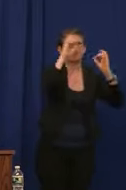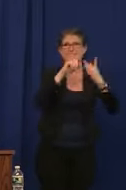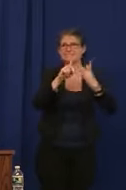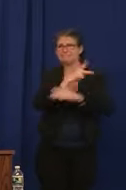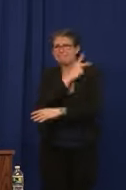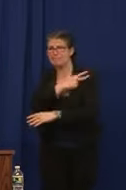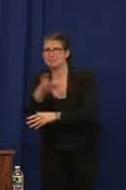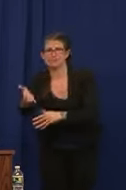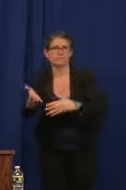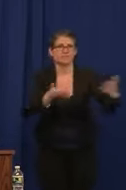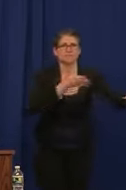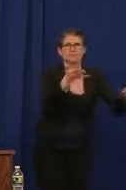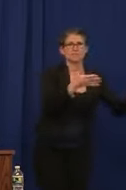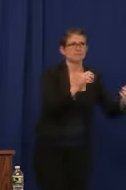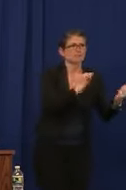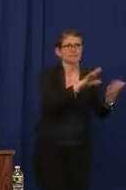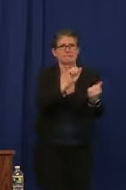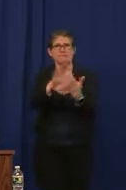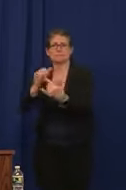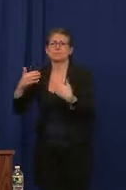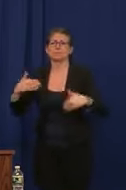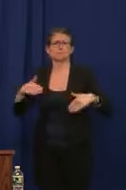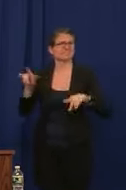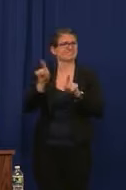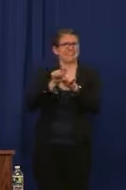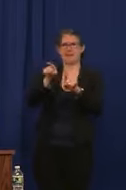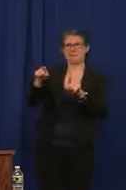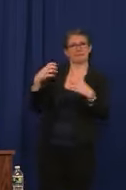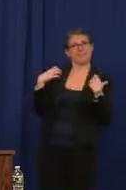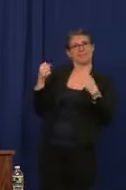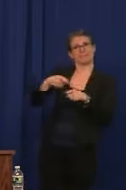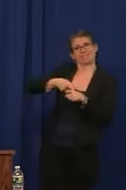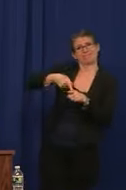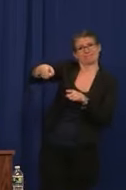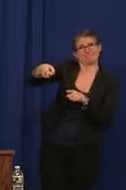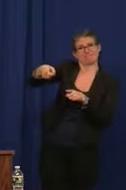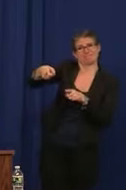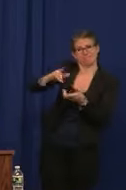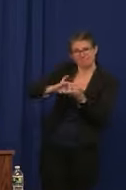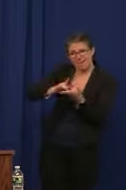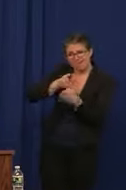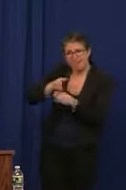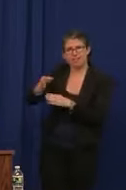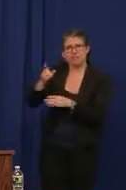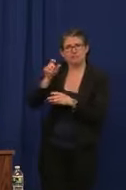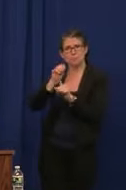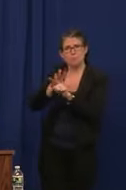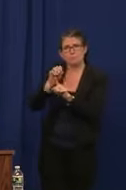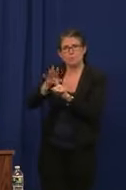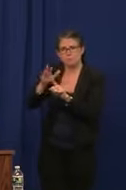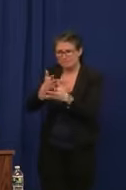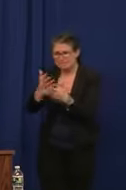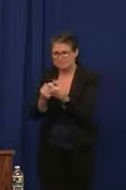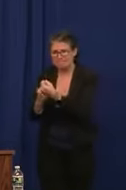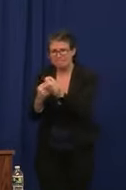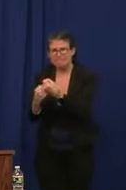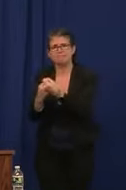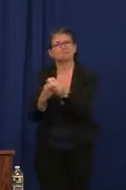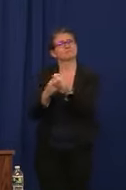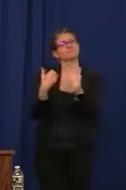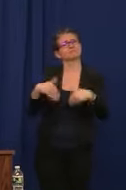selfless, quiet, powerful acts of heroism, going to work as they do every day to keep Maine people healthy.